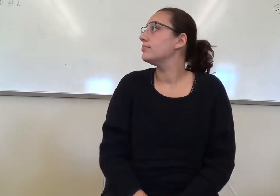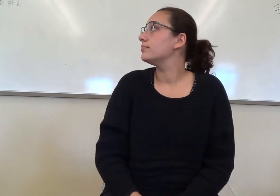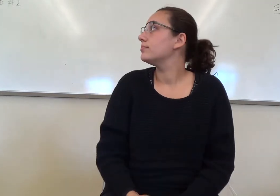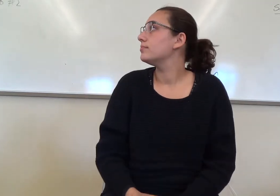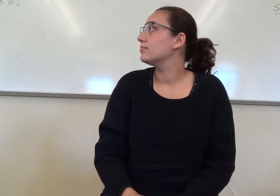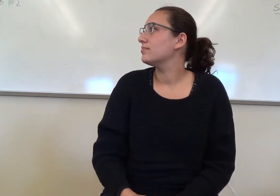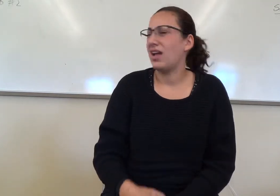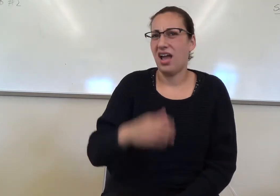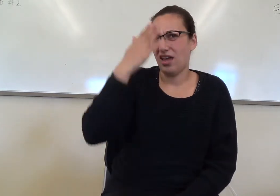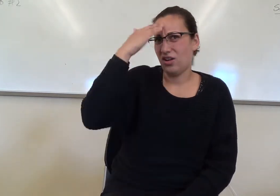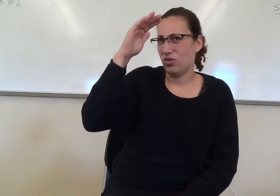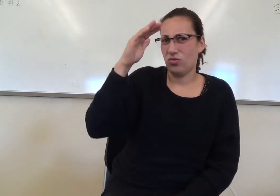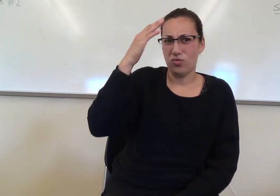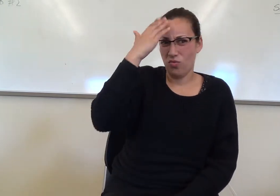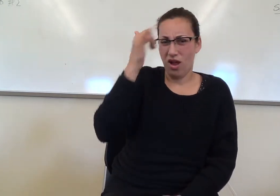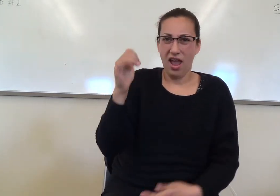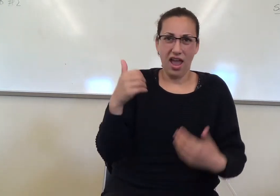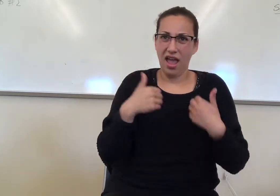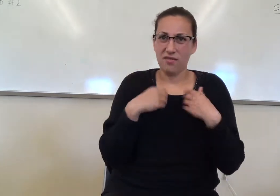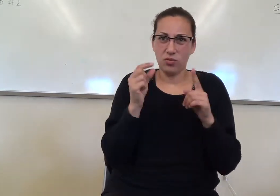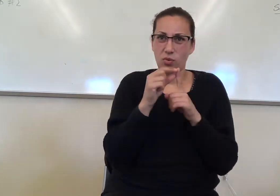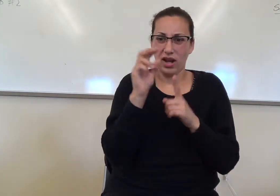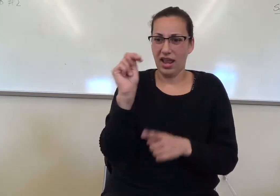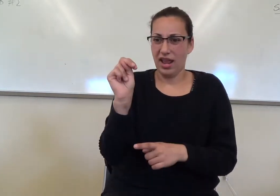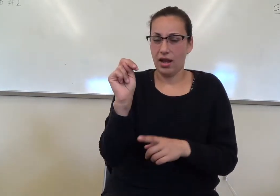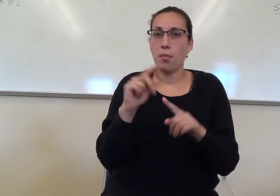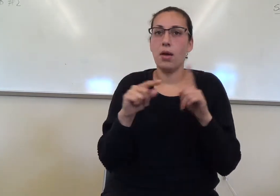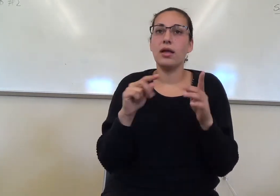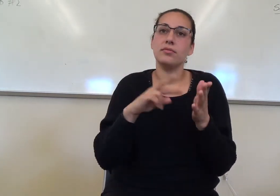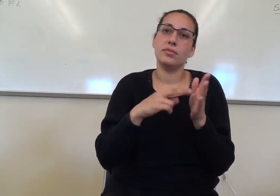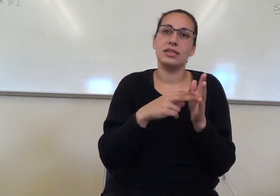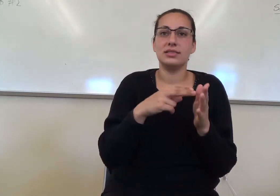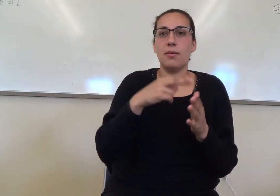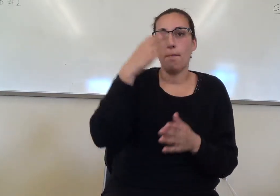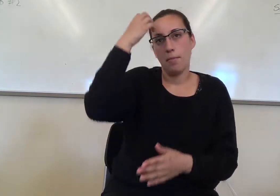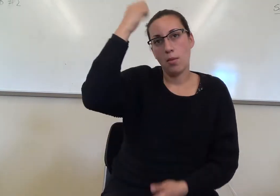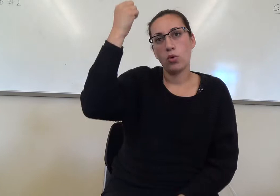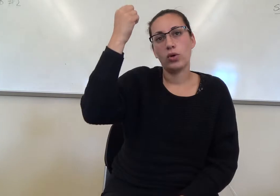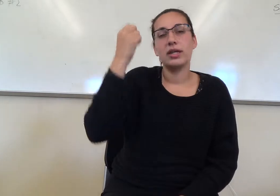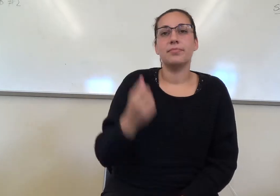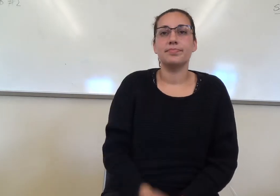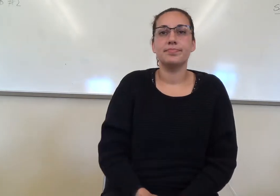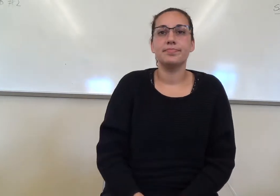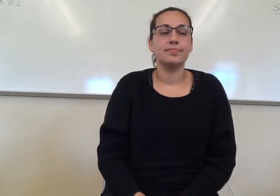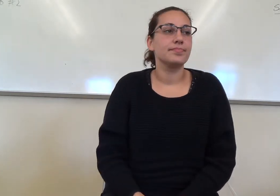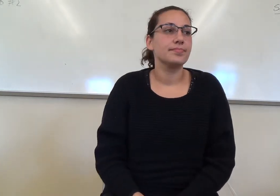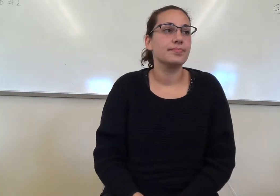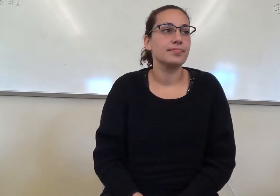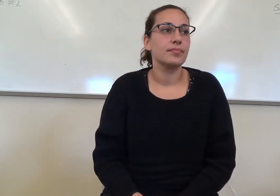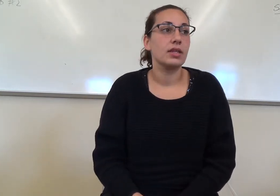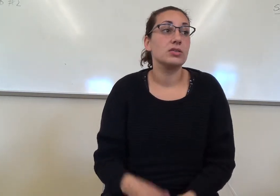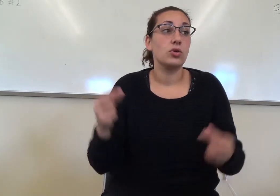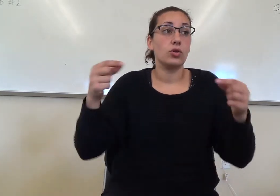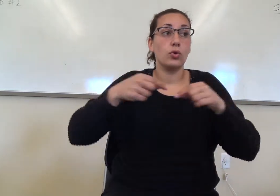word got that N in there. It's memory, M-E-M, memory. So the Great Lakes